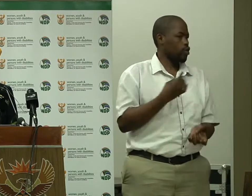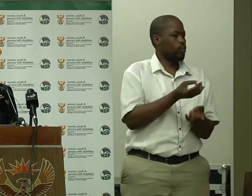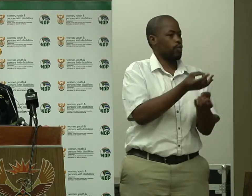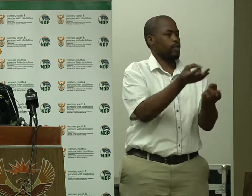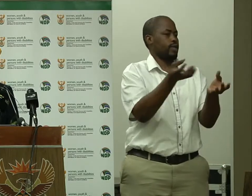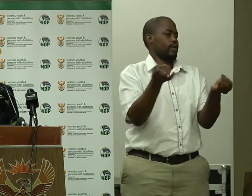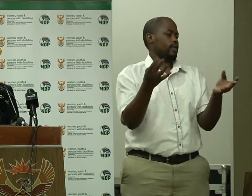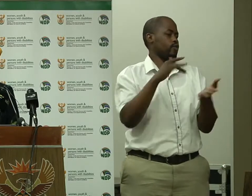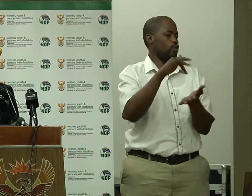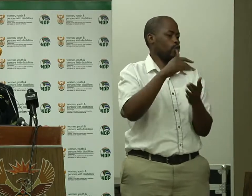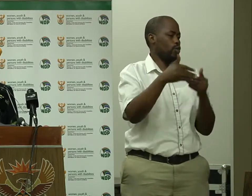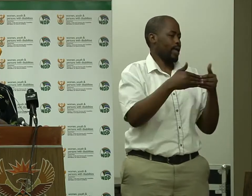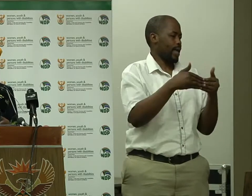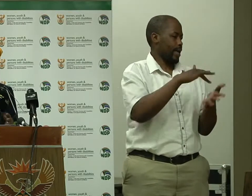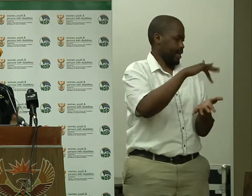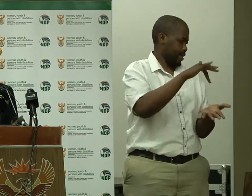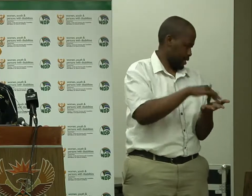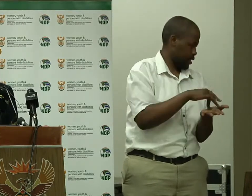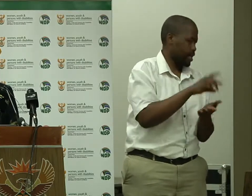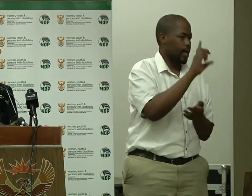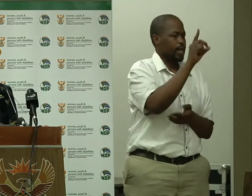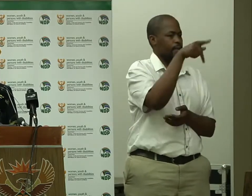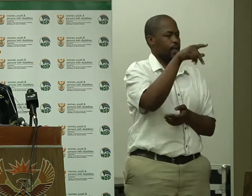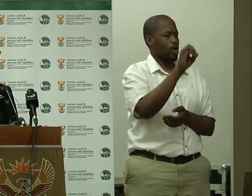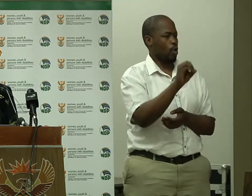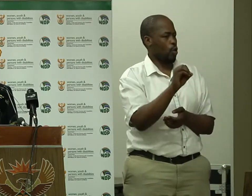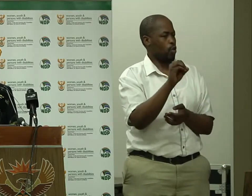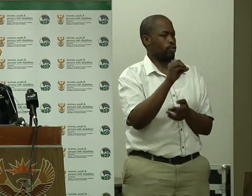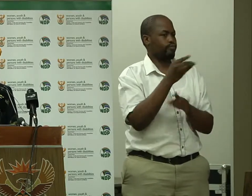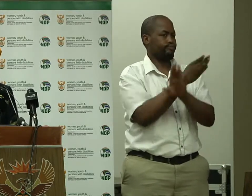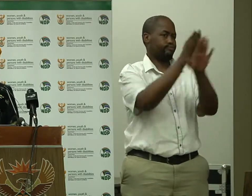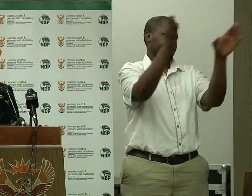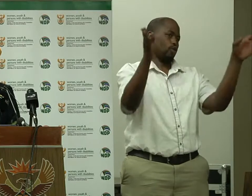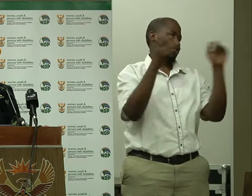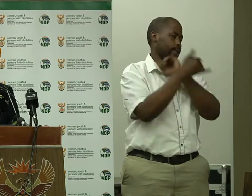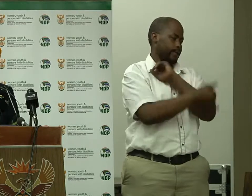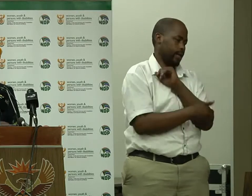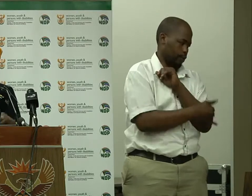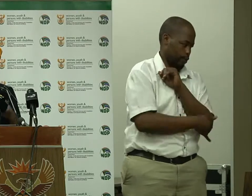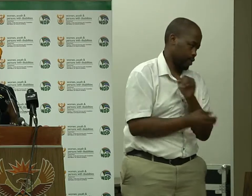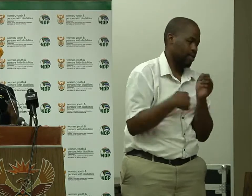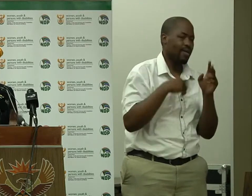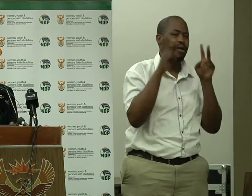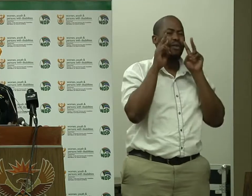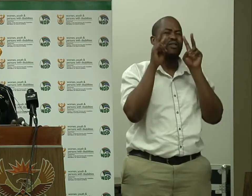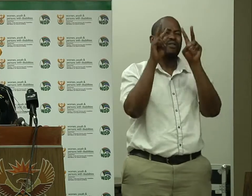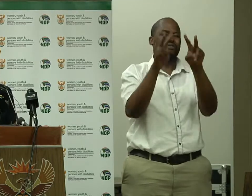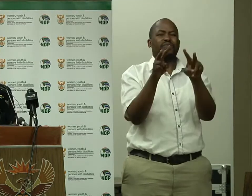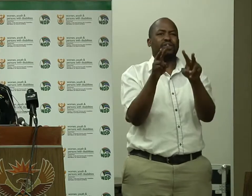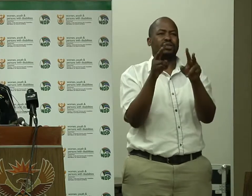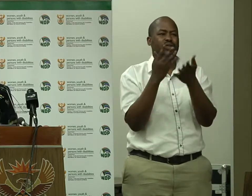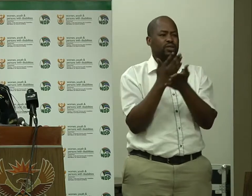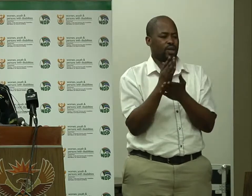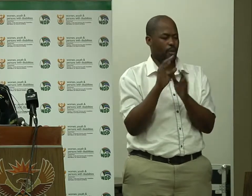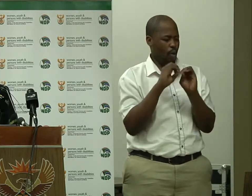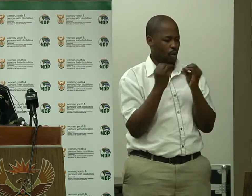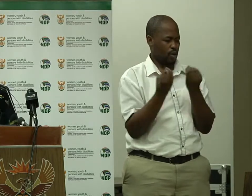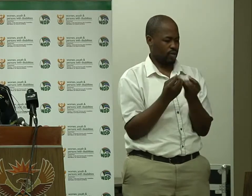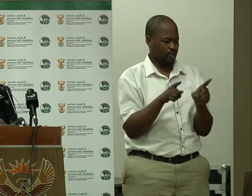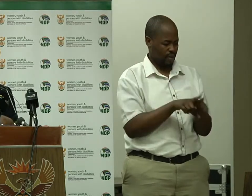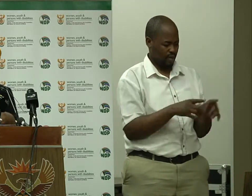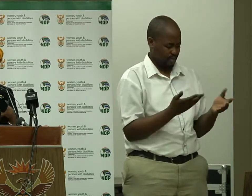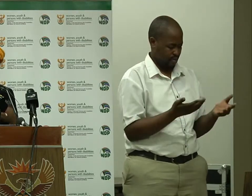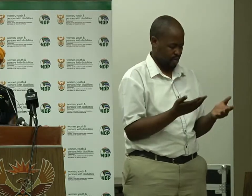care centers and DPOs across the country. We visited some organizations